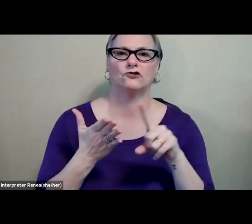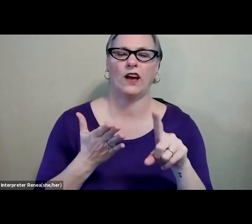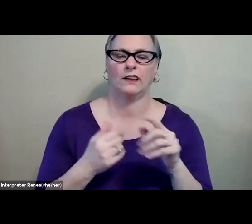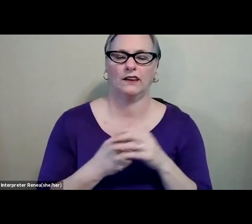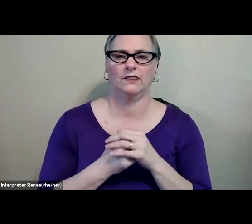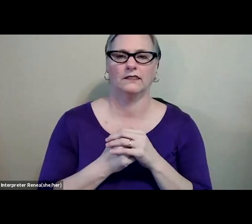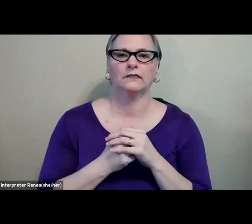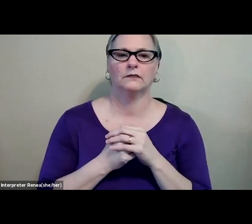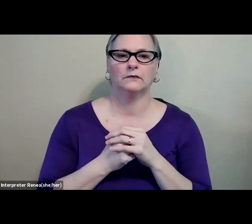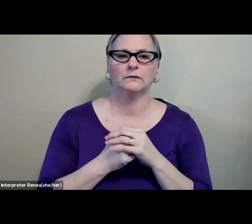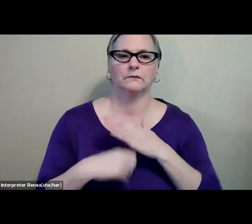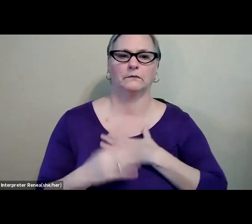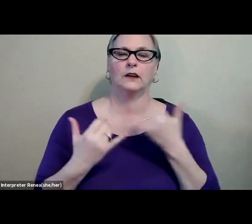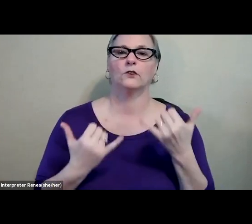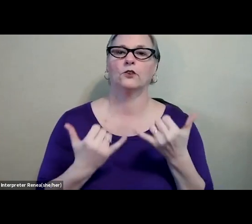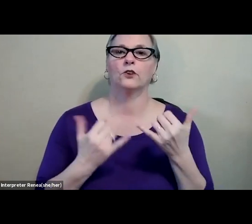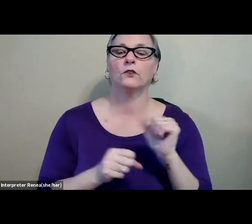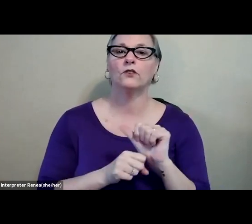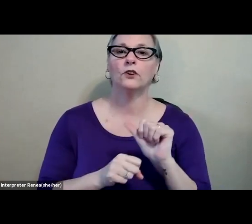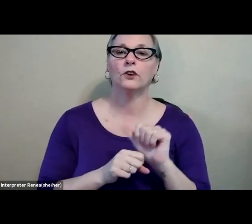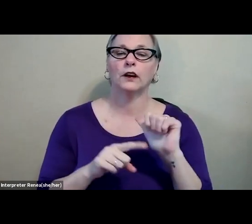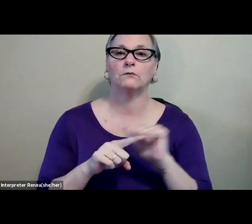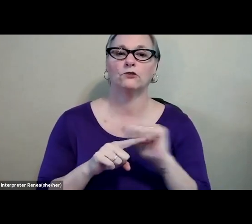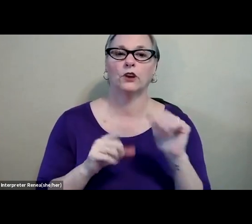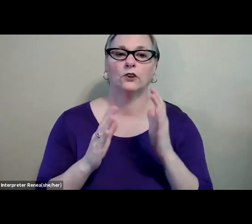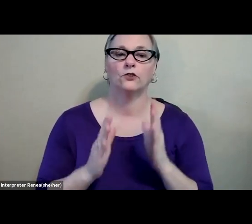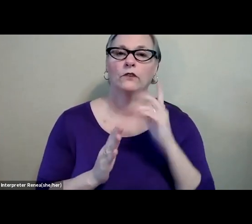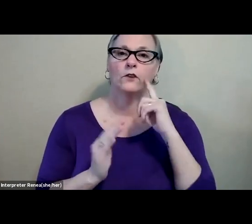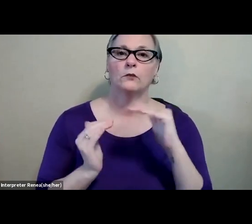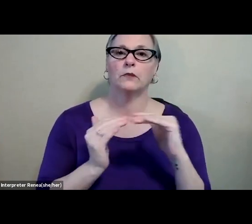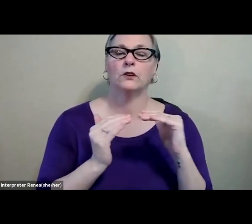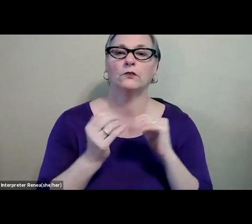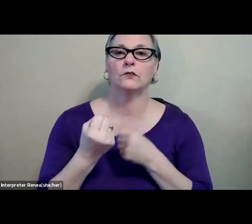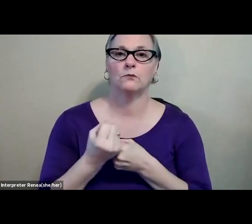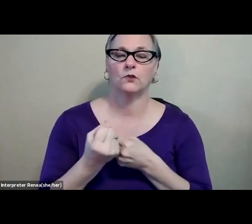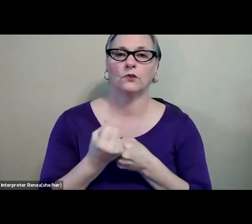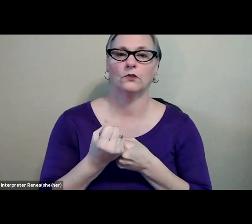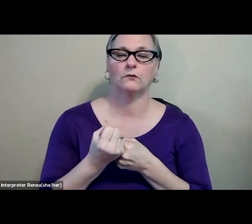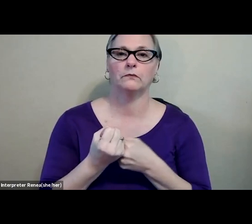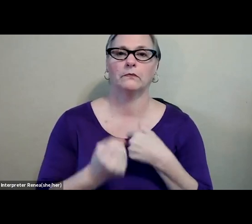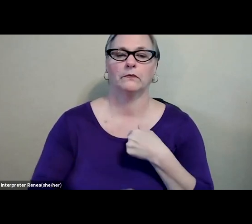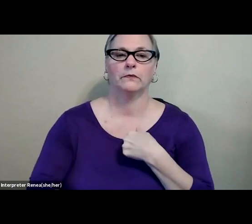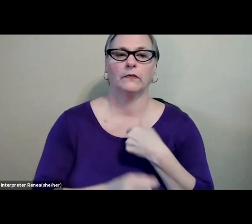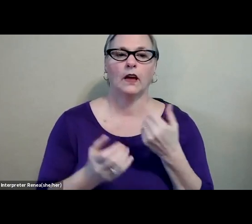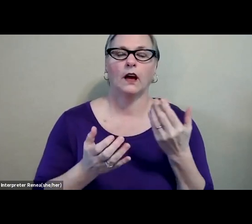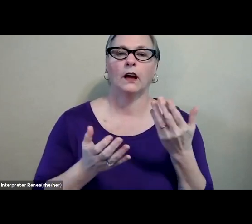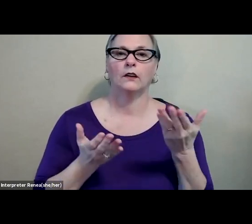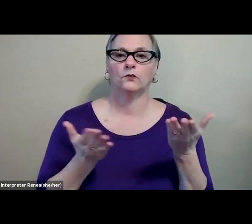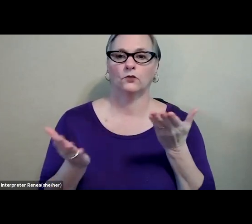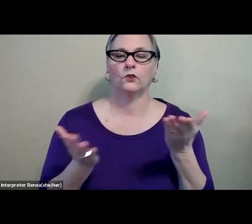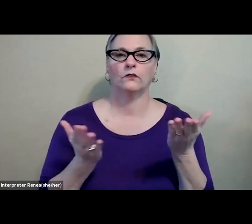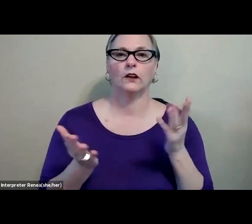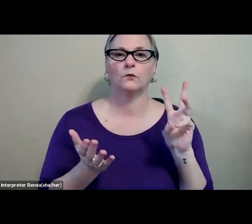in my current work i am a trainer for peer support i serve on the wisconsin